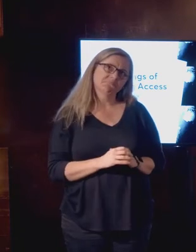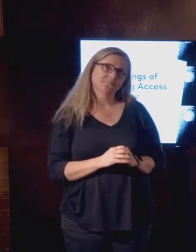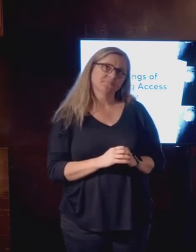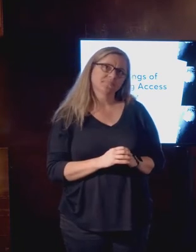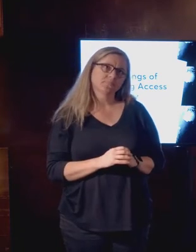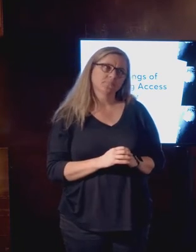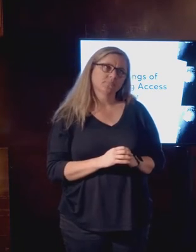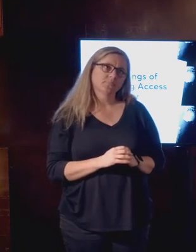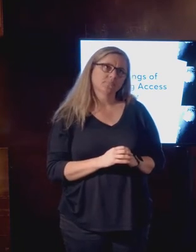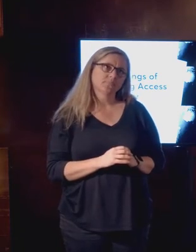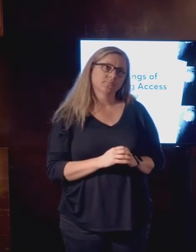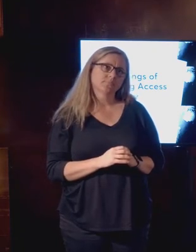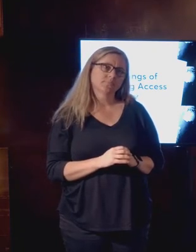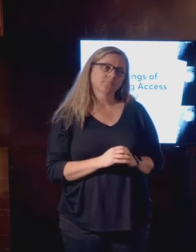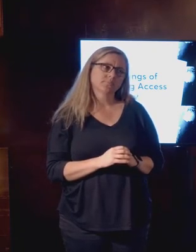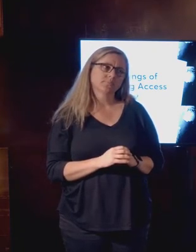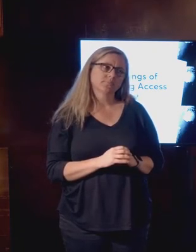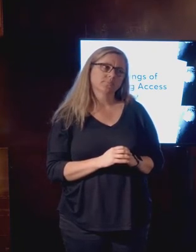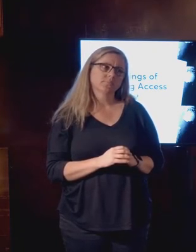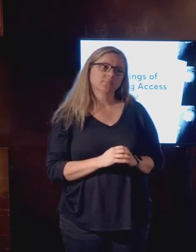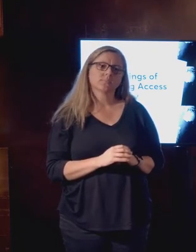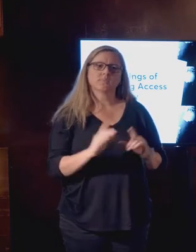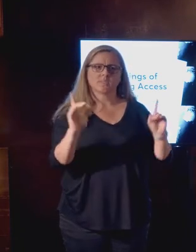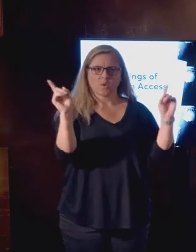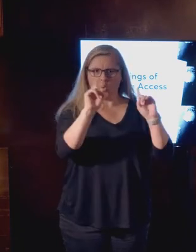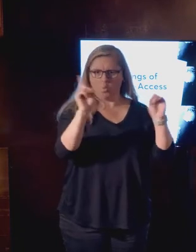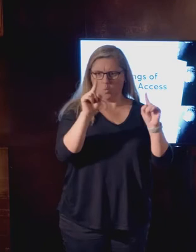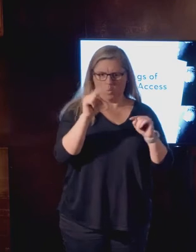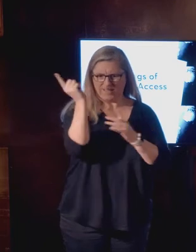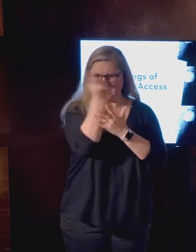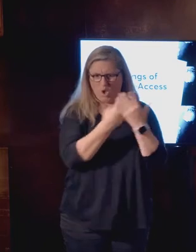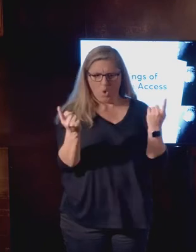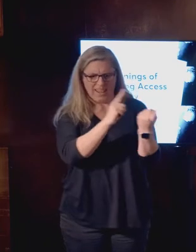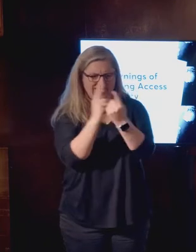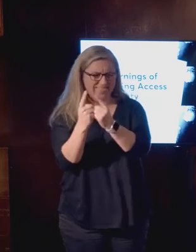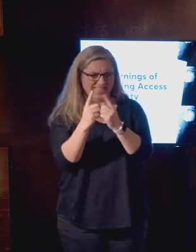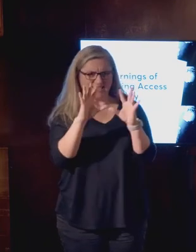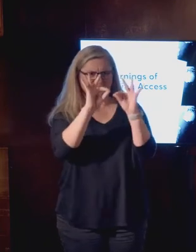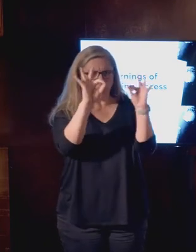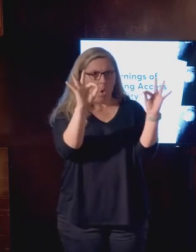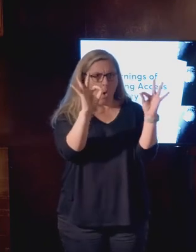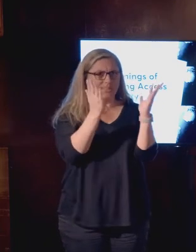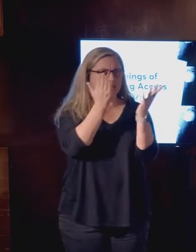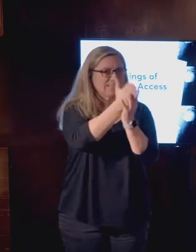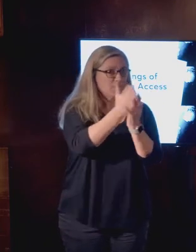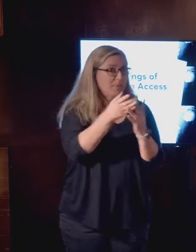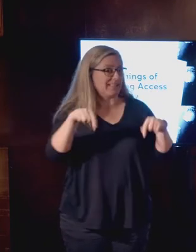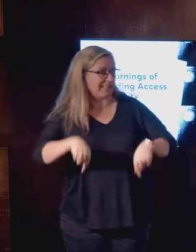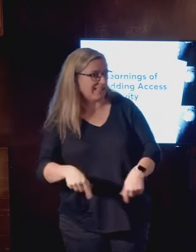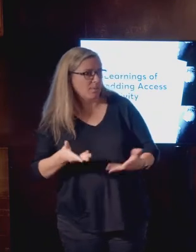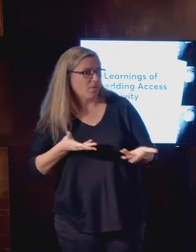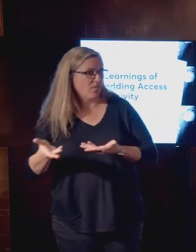point that is inaccessible currently particularly if we perform it here at the Arts